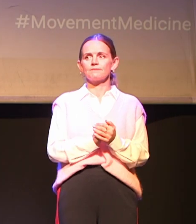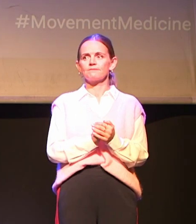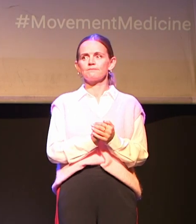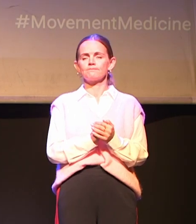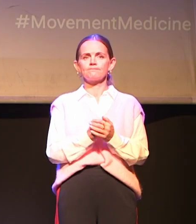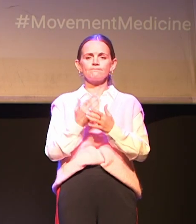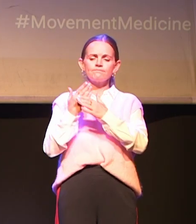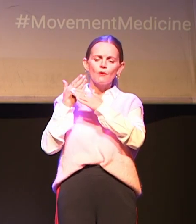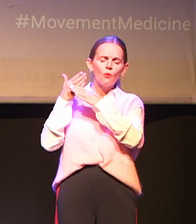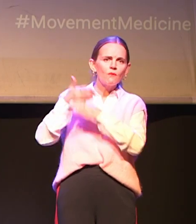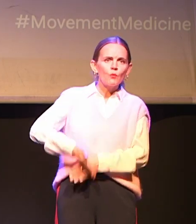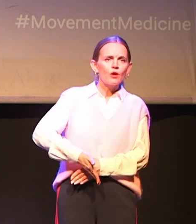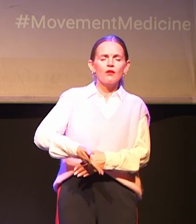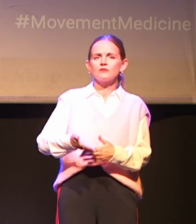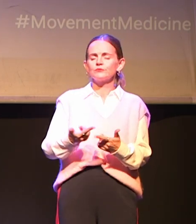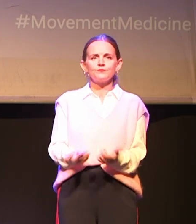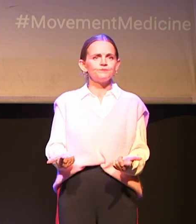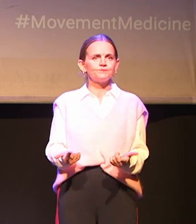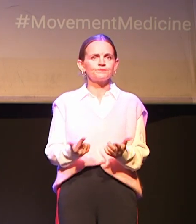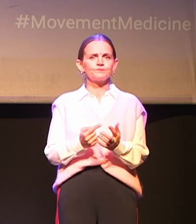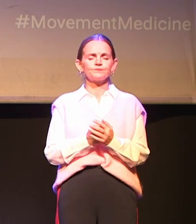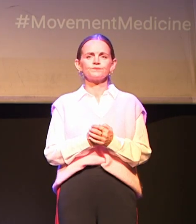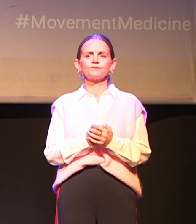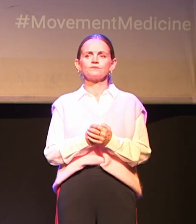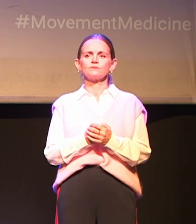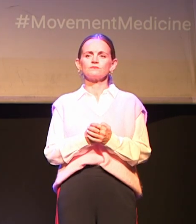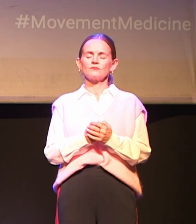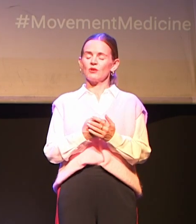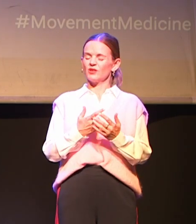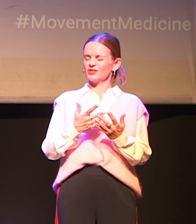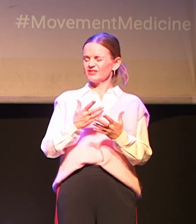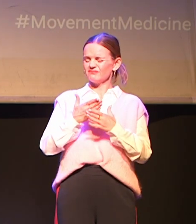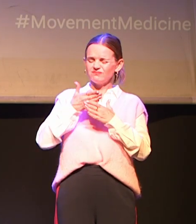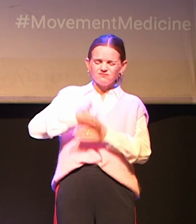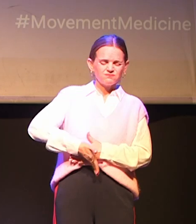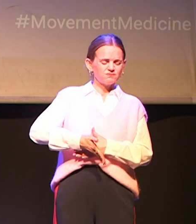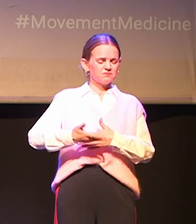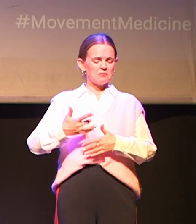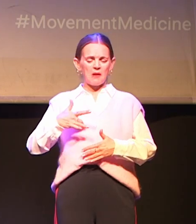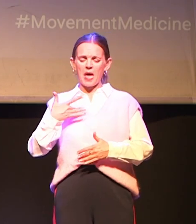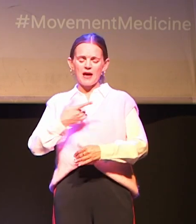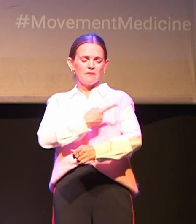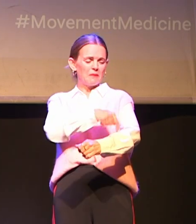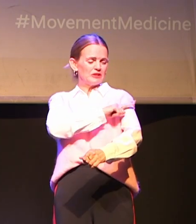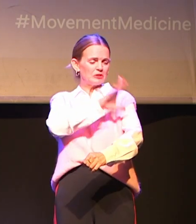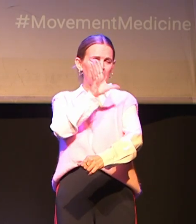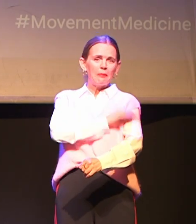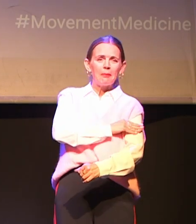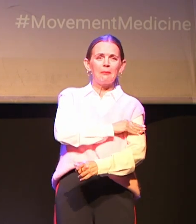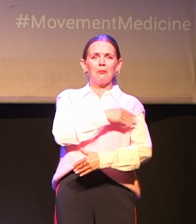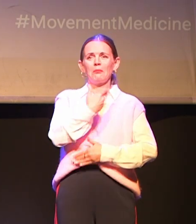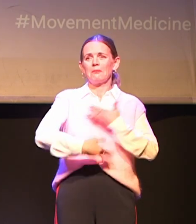overwork, or, you know, kind of wrenching ourselves of our own life and energy.